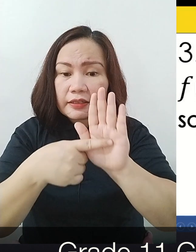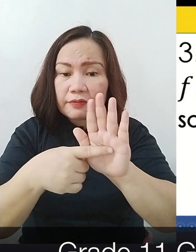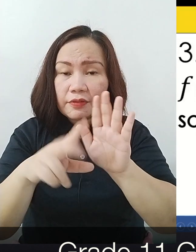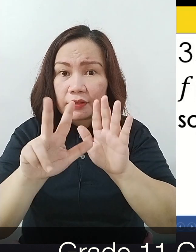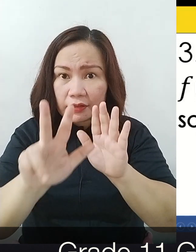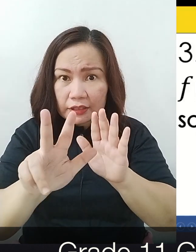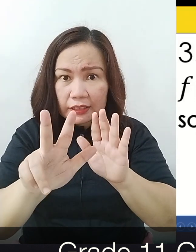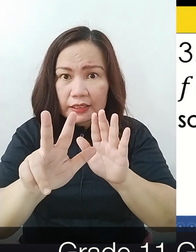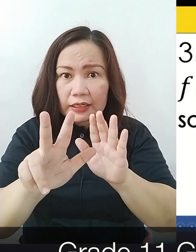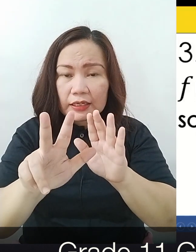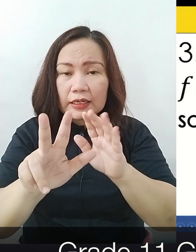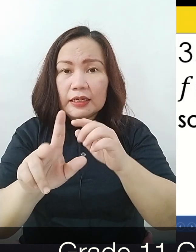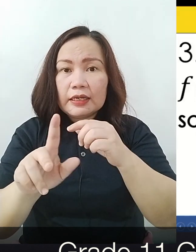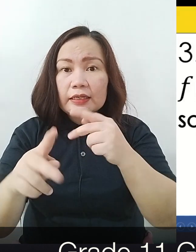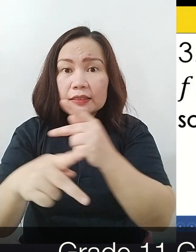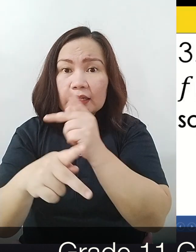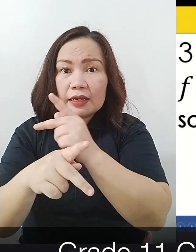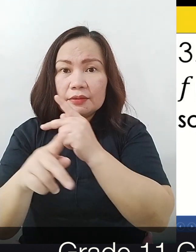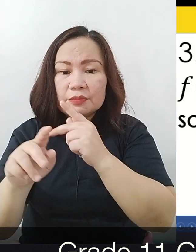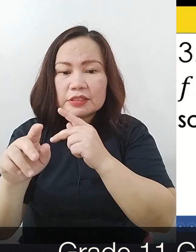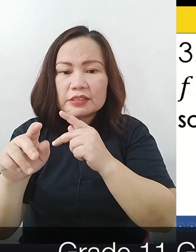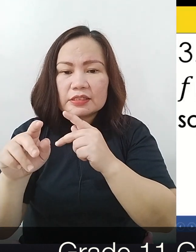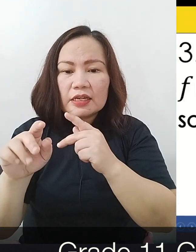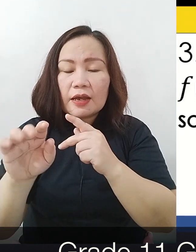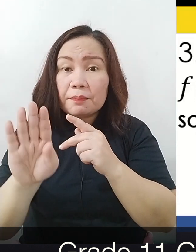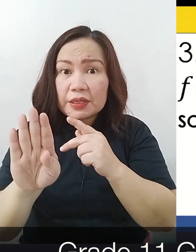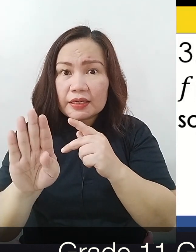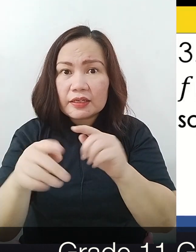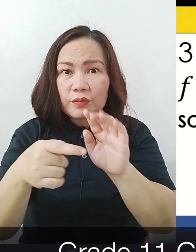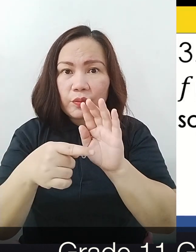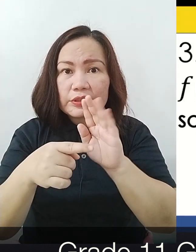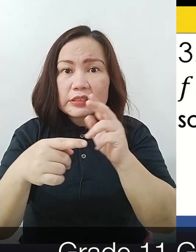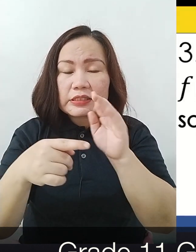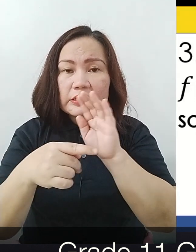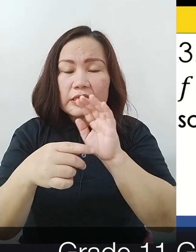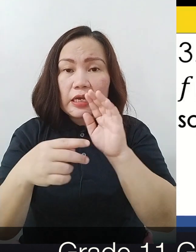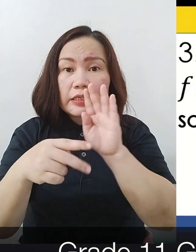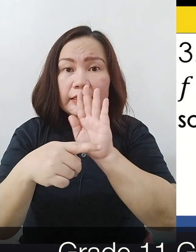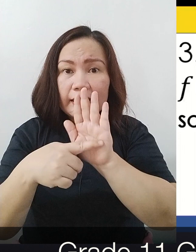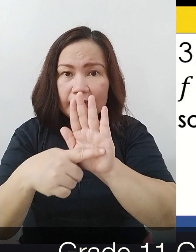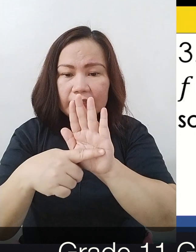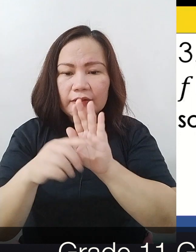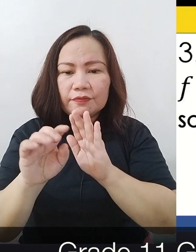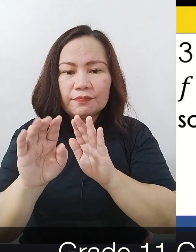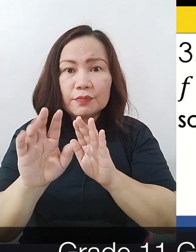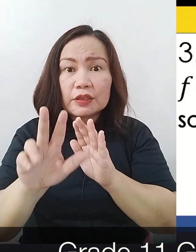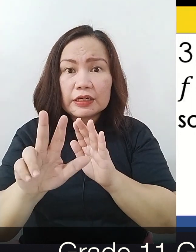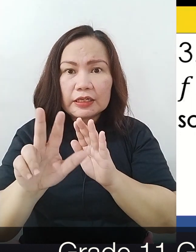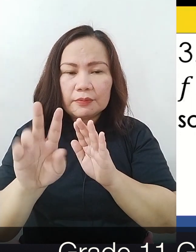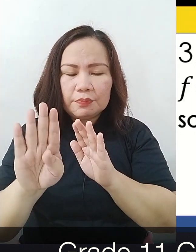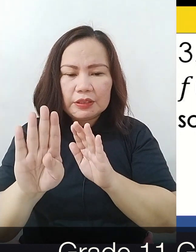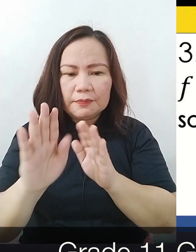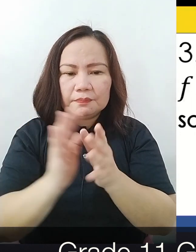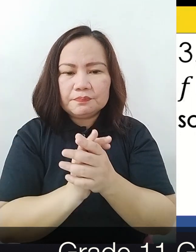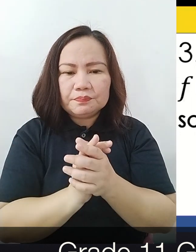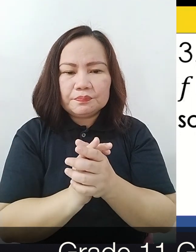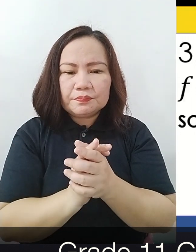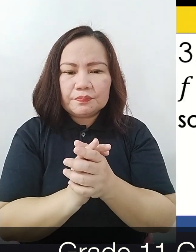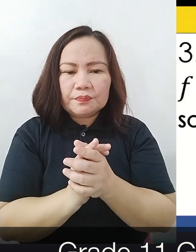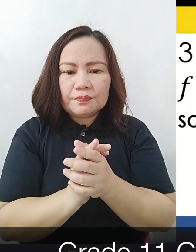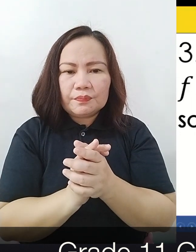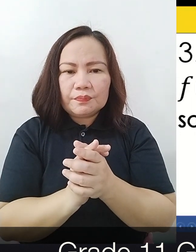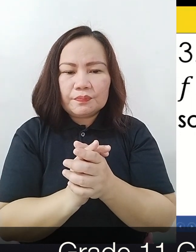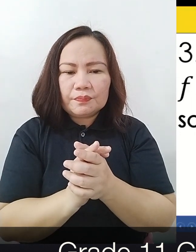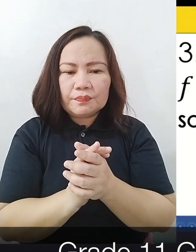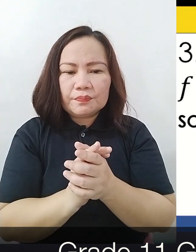minus, okay, that's not, by the way, that's plus, no? That is